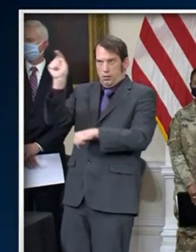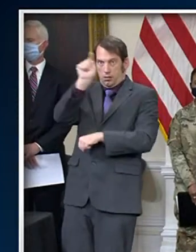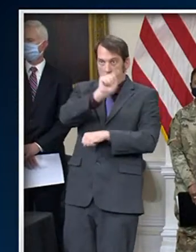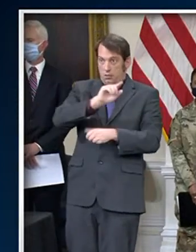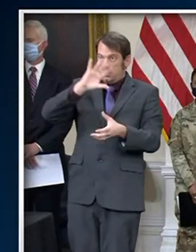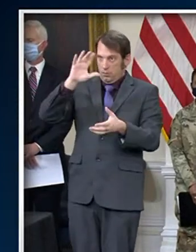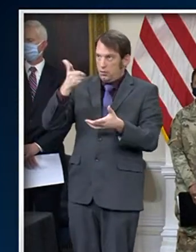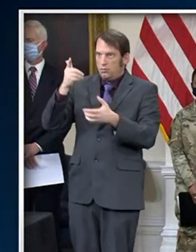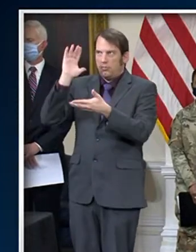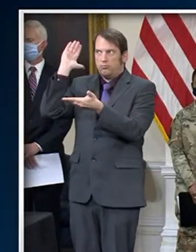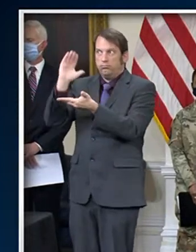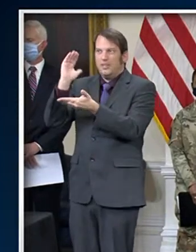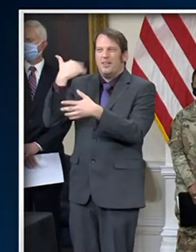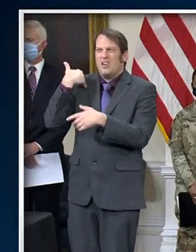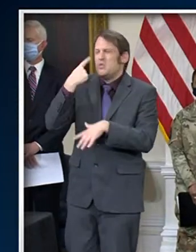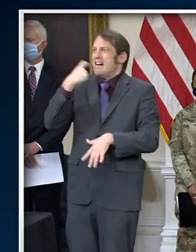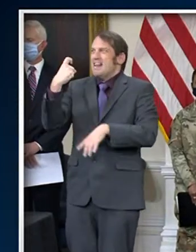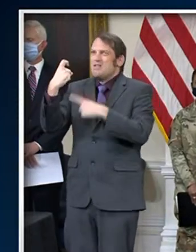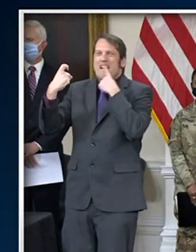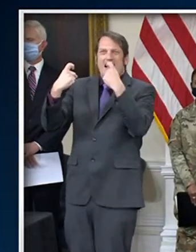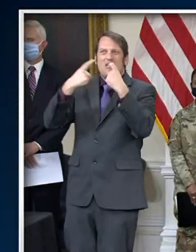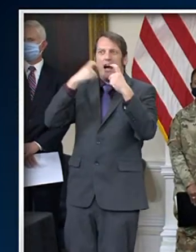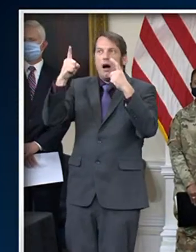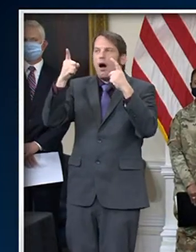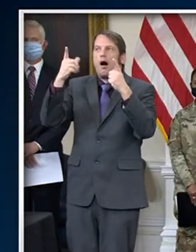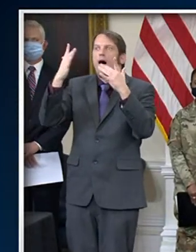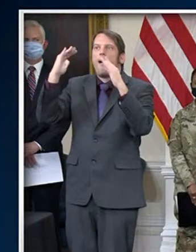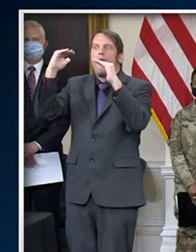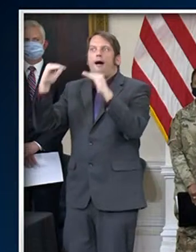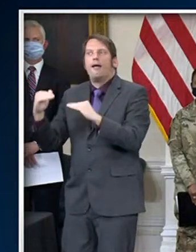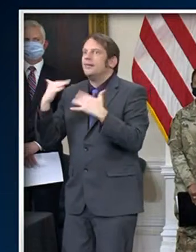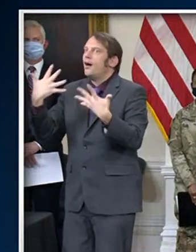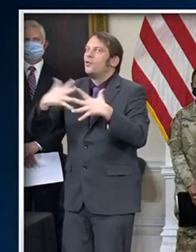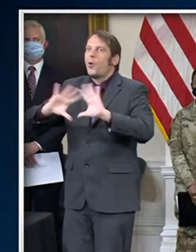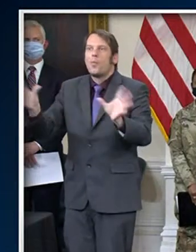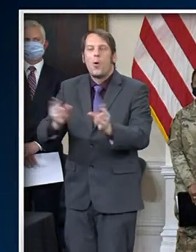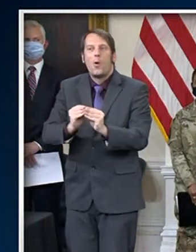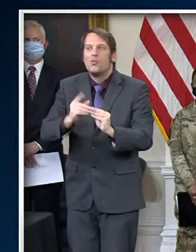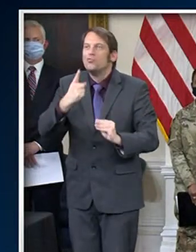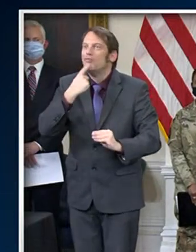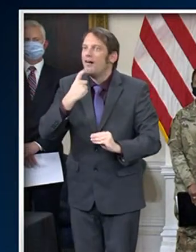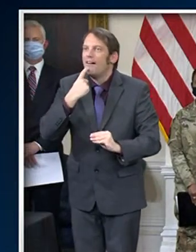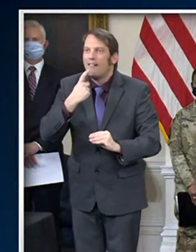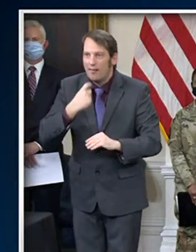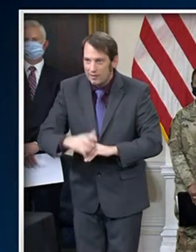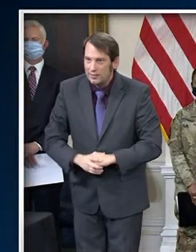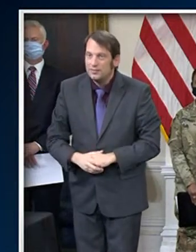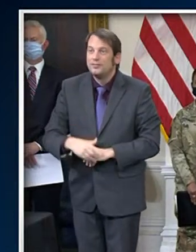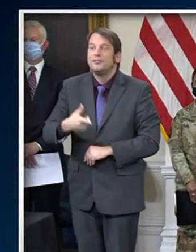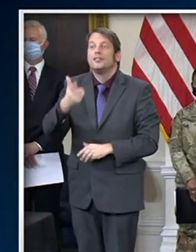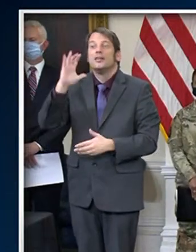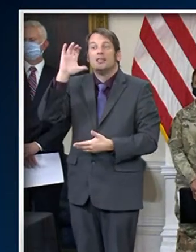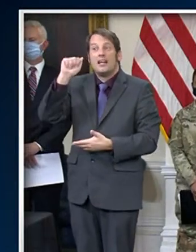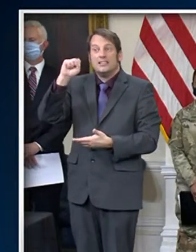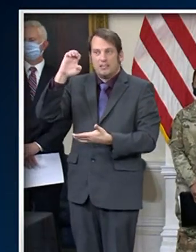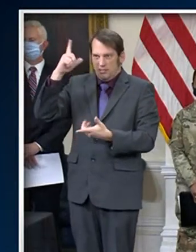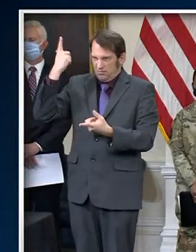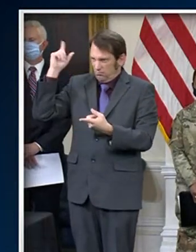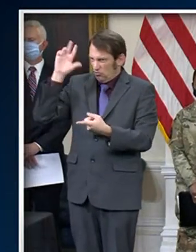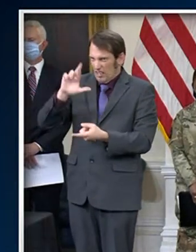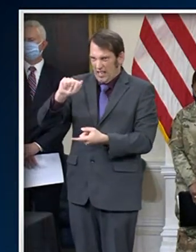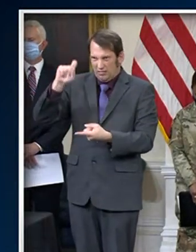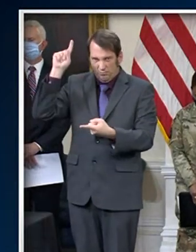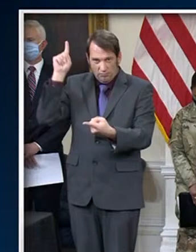for cases per 100,000 as designated by the federal government. The case rate has dropped across all age